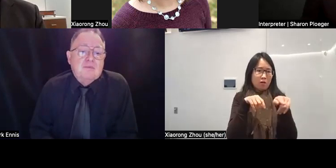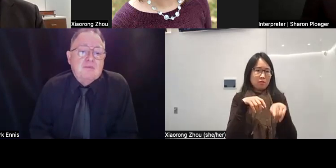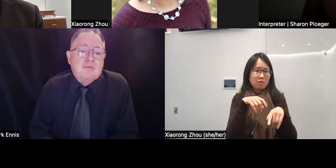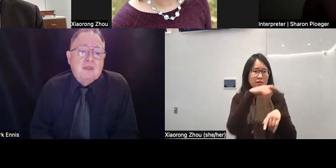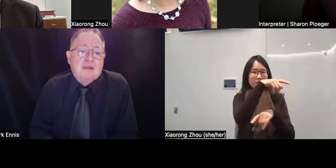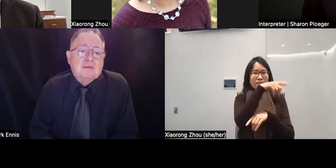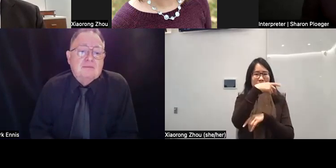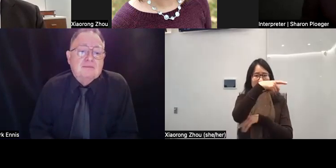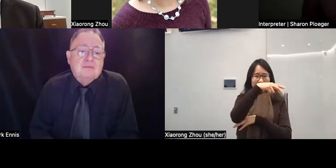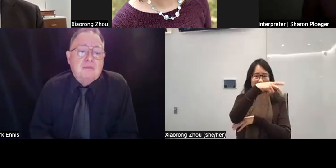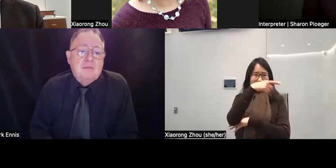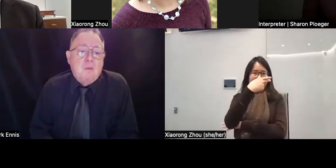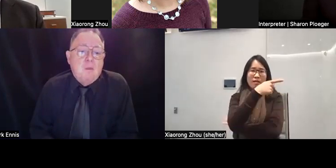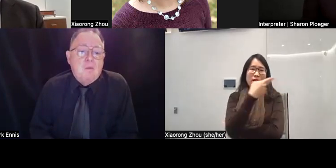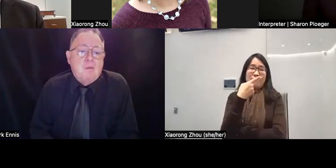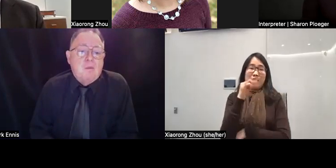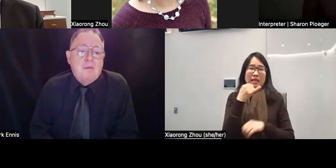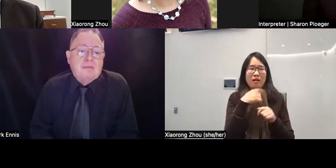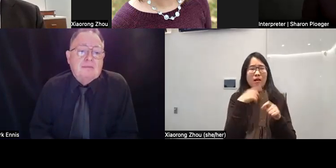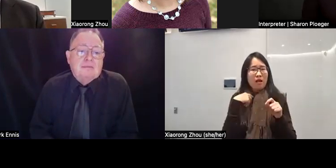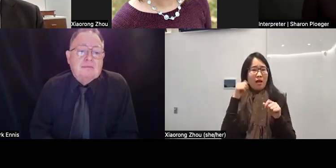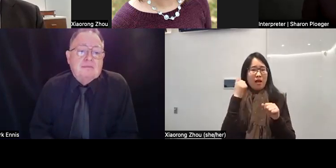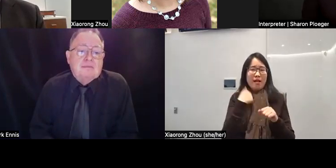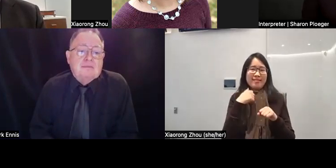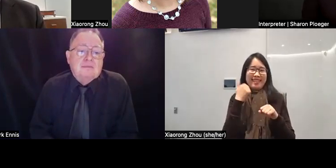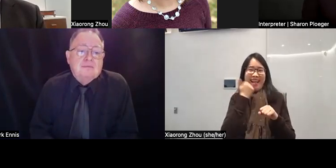Oh, yes, it is very important.